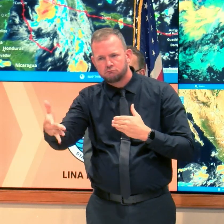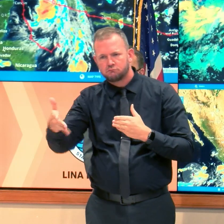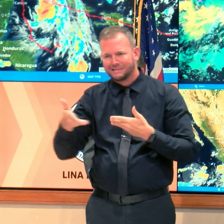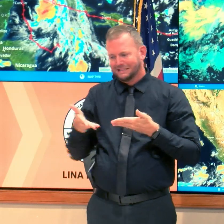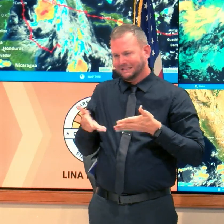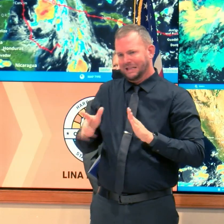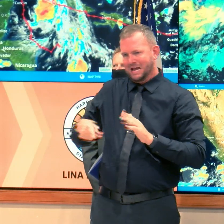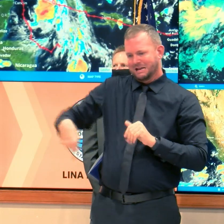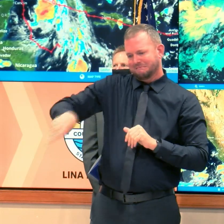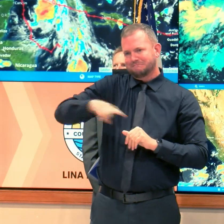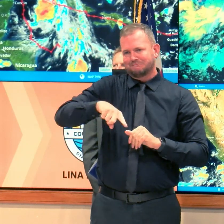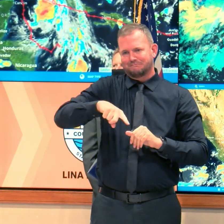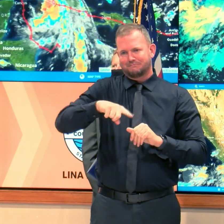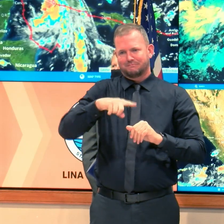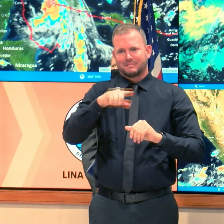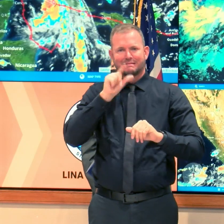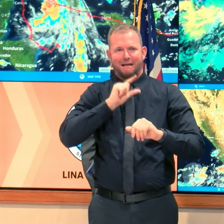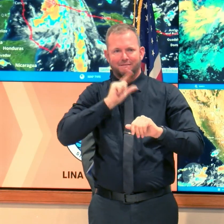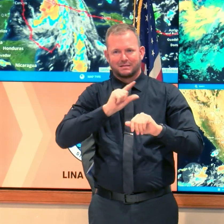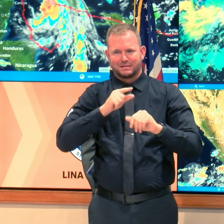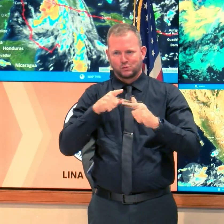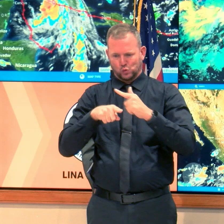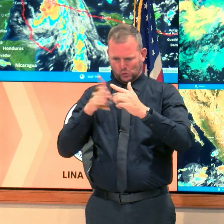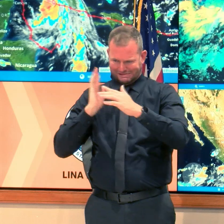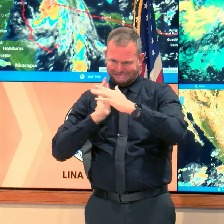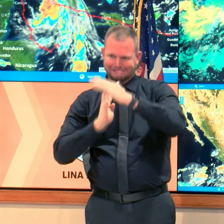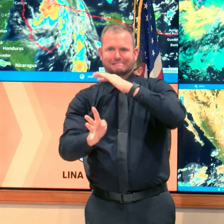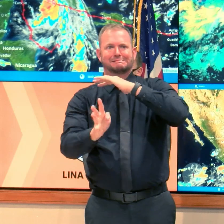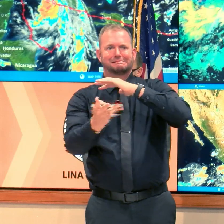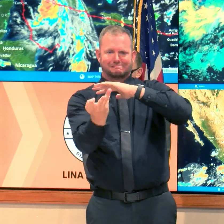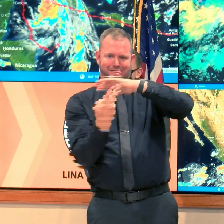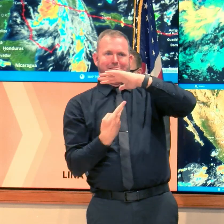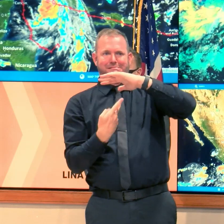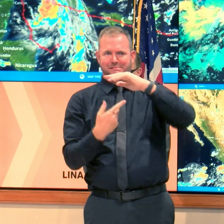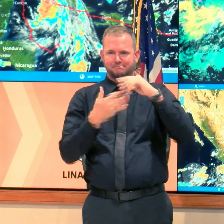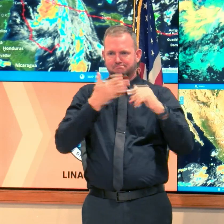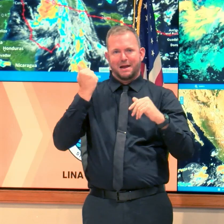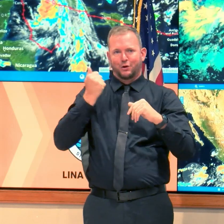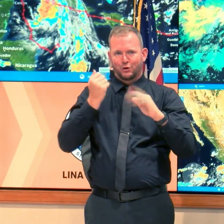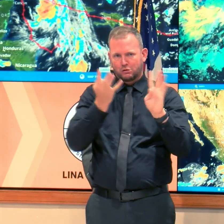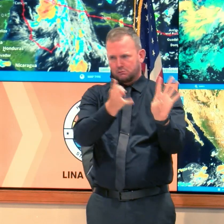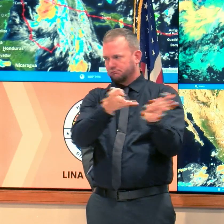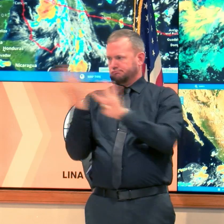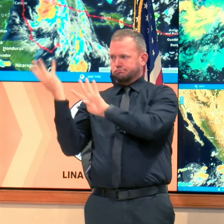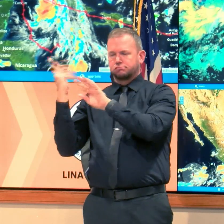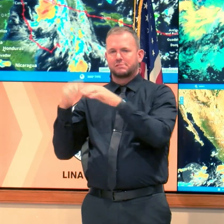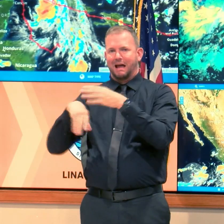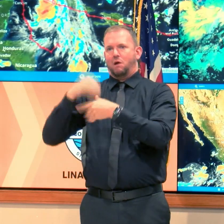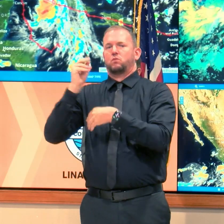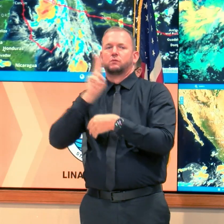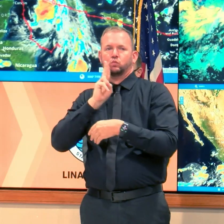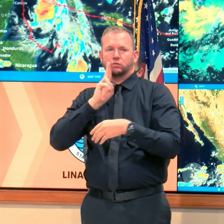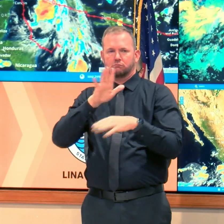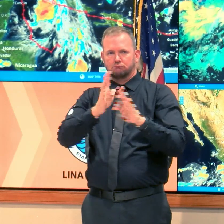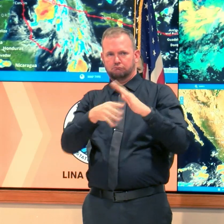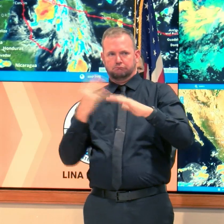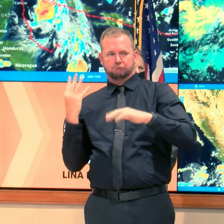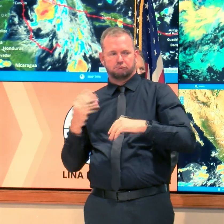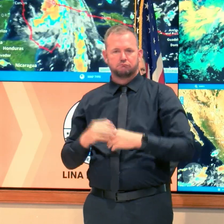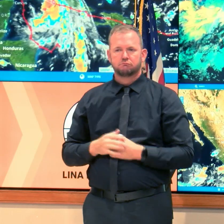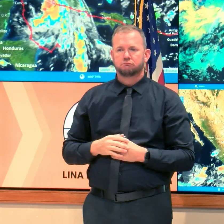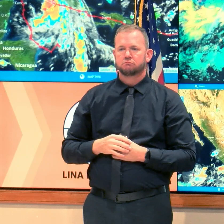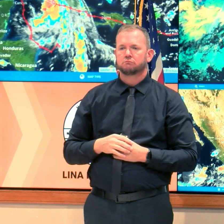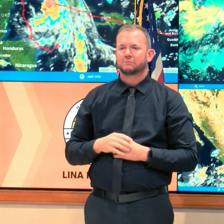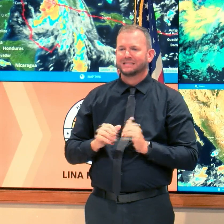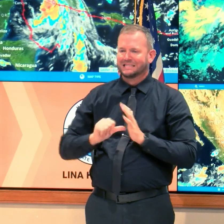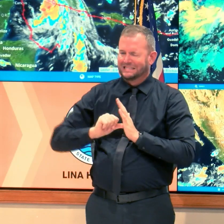through the city of Houston in preparation for this storm. But again, be prepared, be prepared, be prepared. A